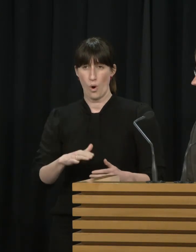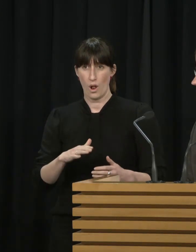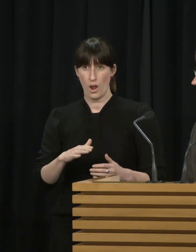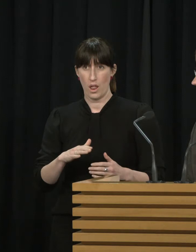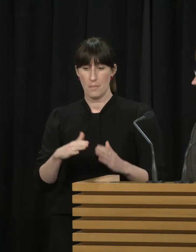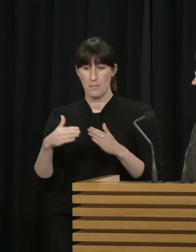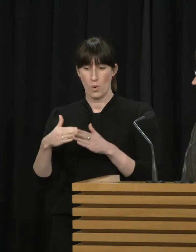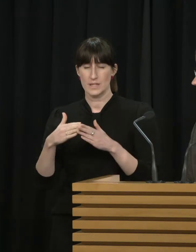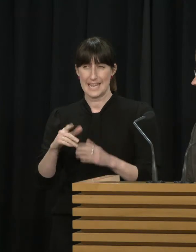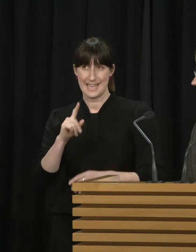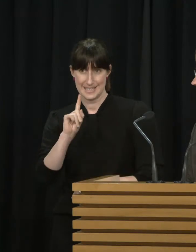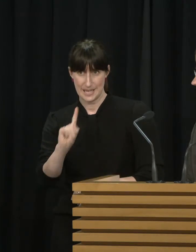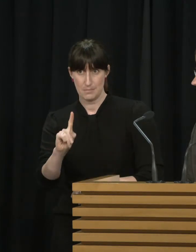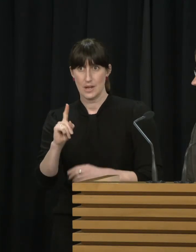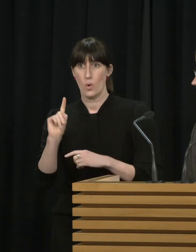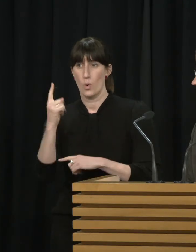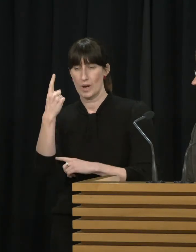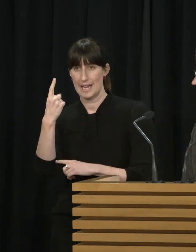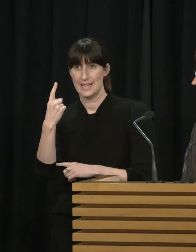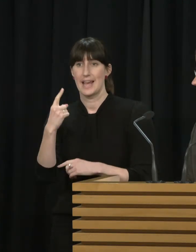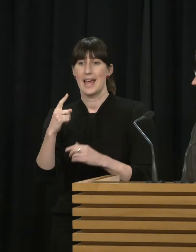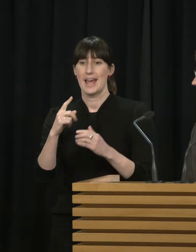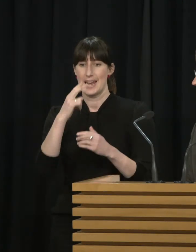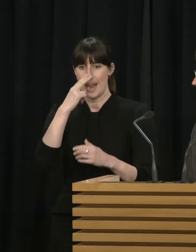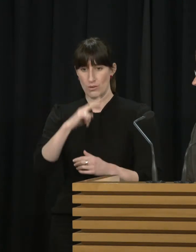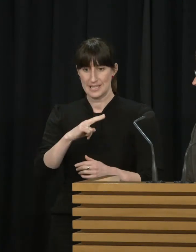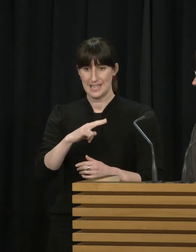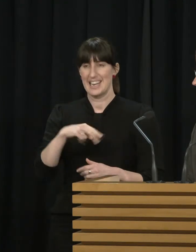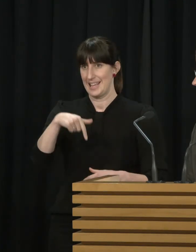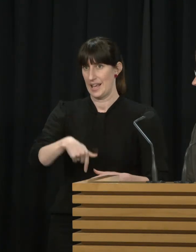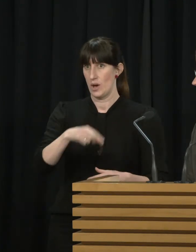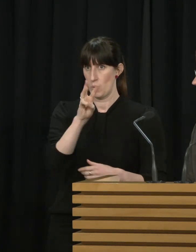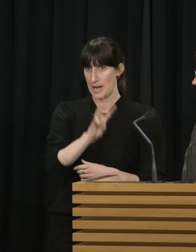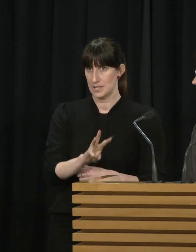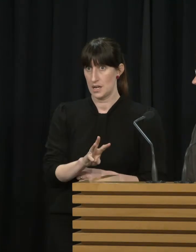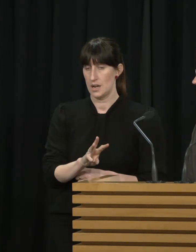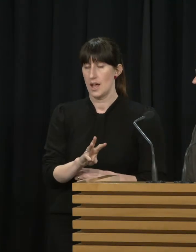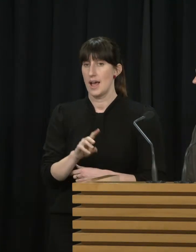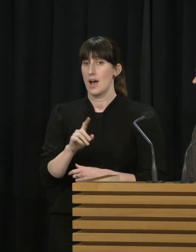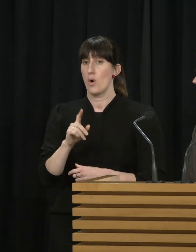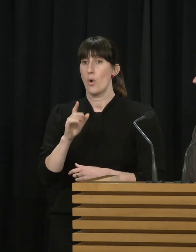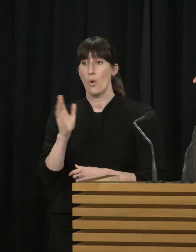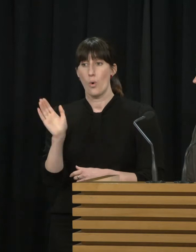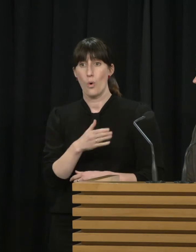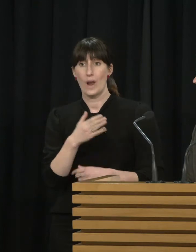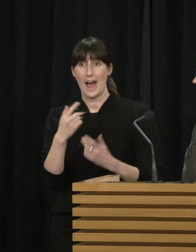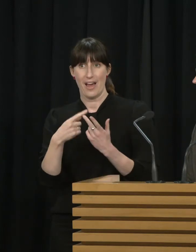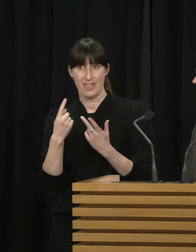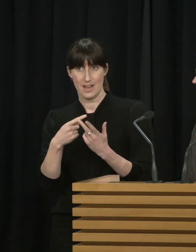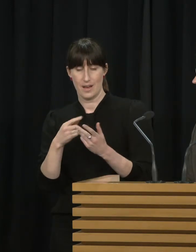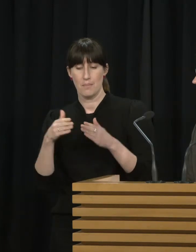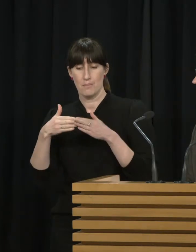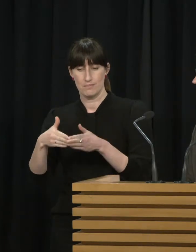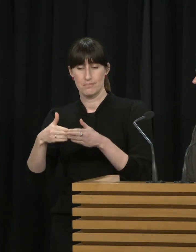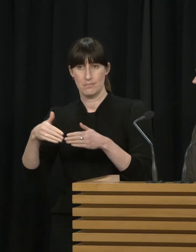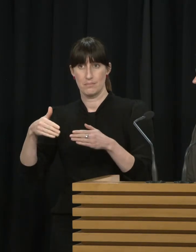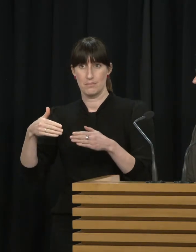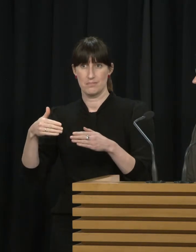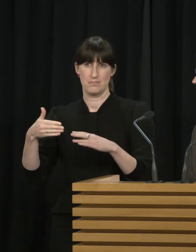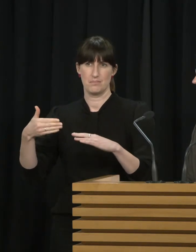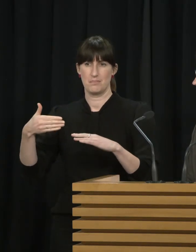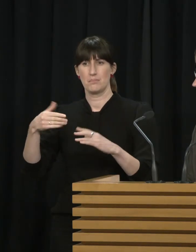Auckland, Nelson and Centreport here in Wellington, all of our ports are sitting at around 85% or higher for their